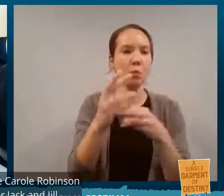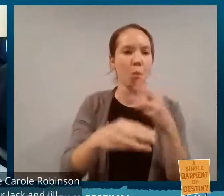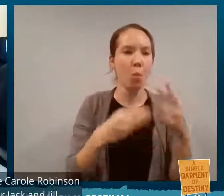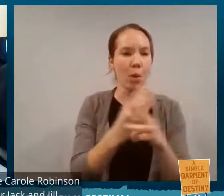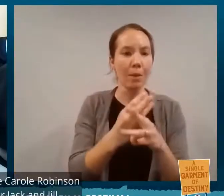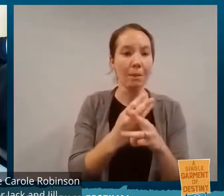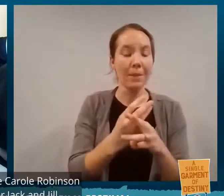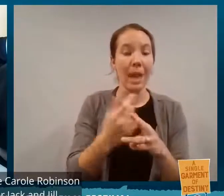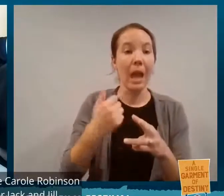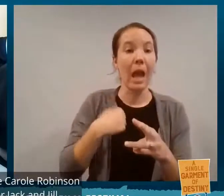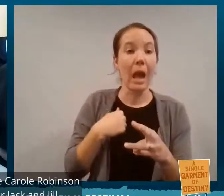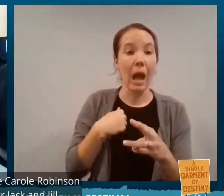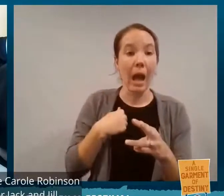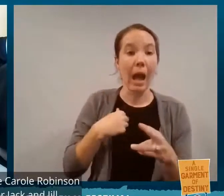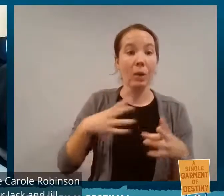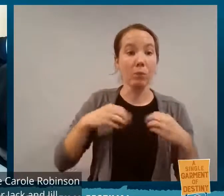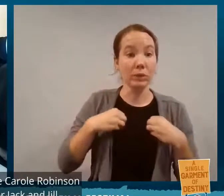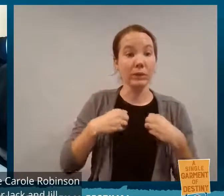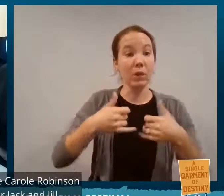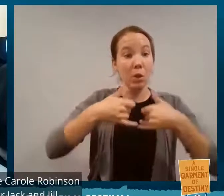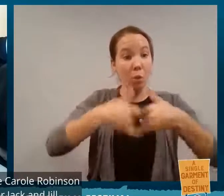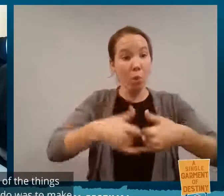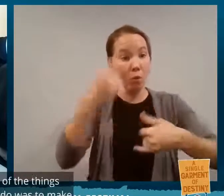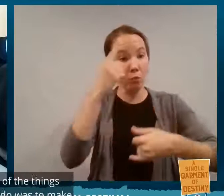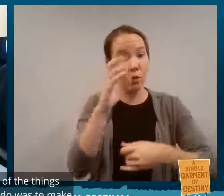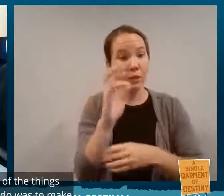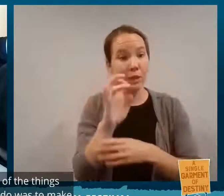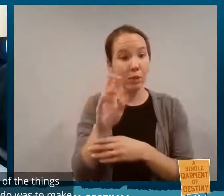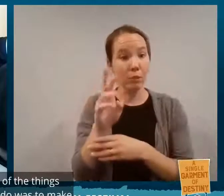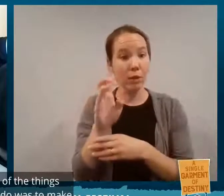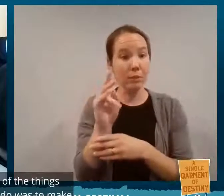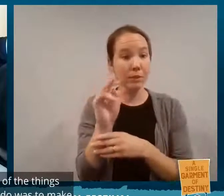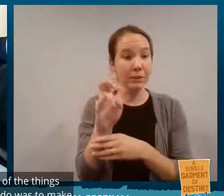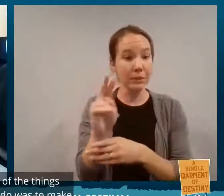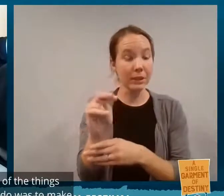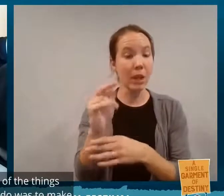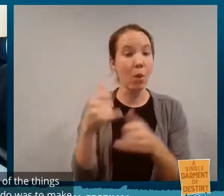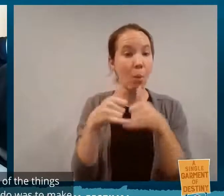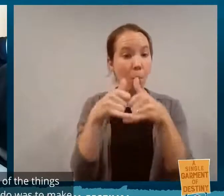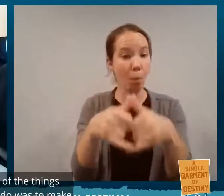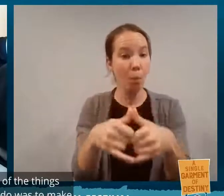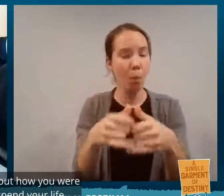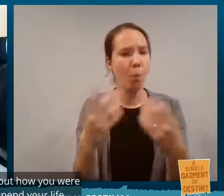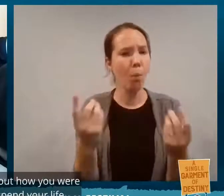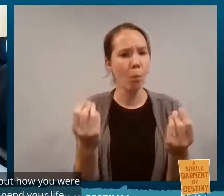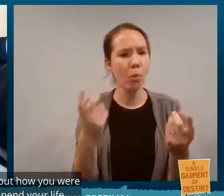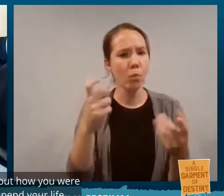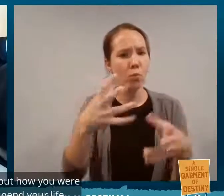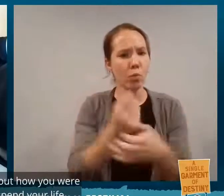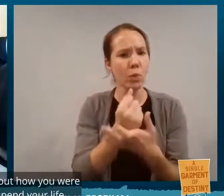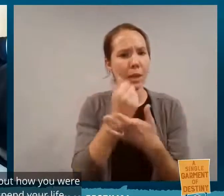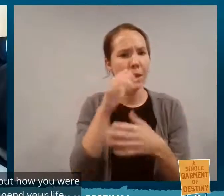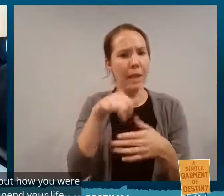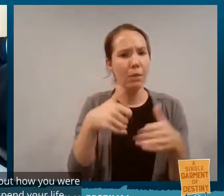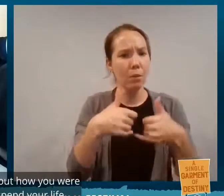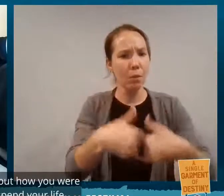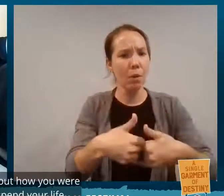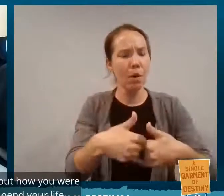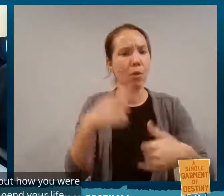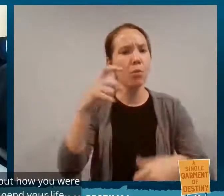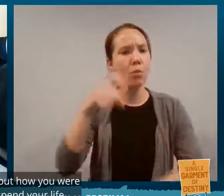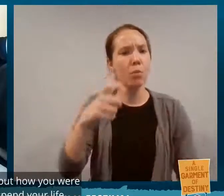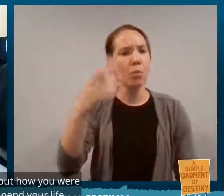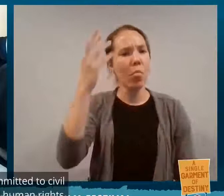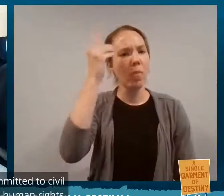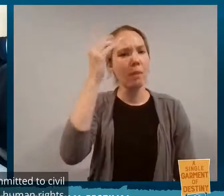parents. I received the Carol Robertson Award for Jack and Jill. And one of the things you had to do was to make and think about how you were going to spend